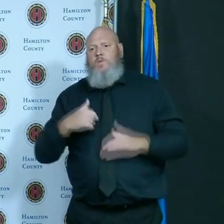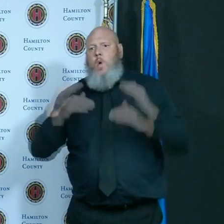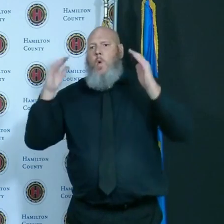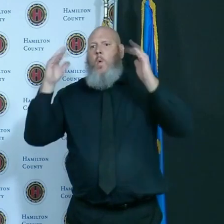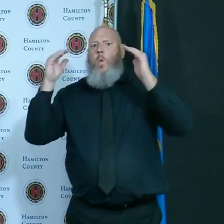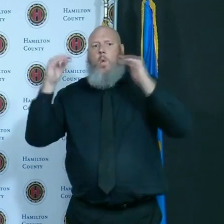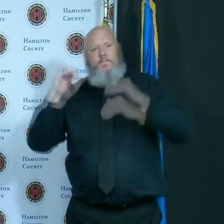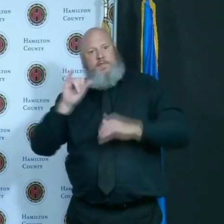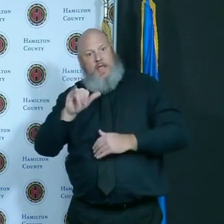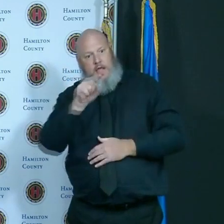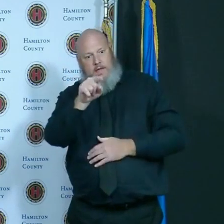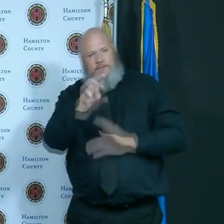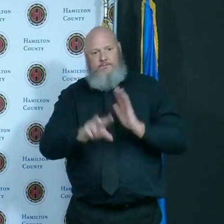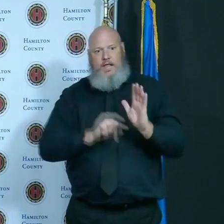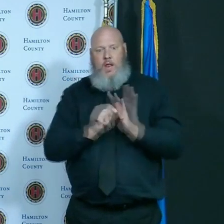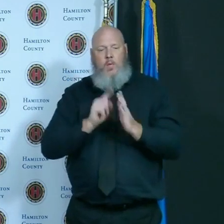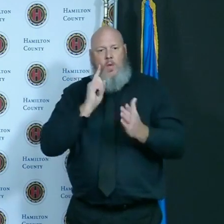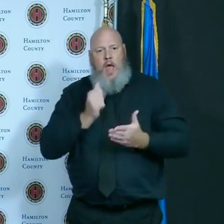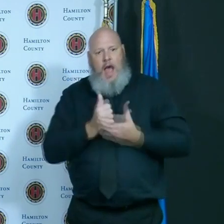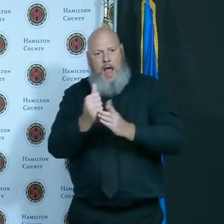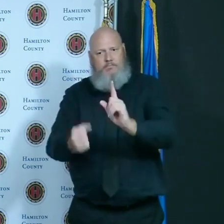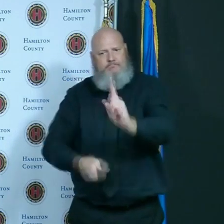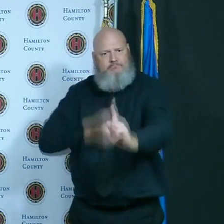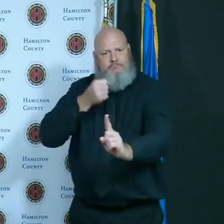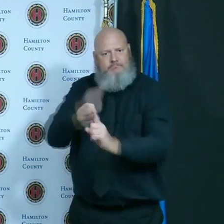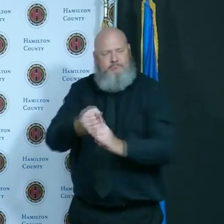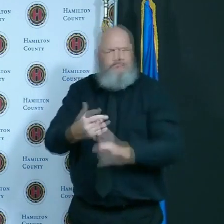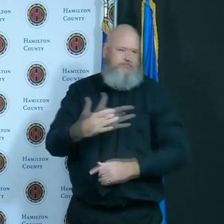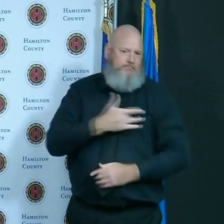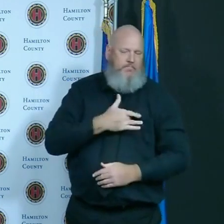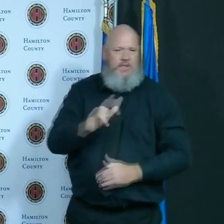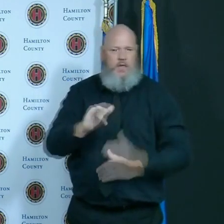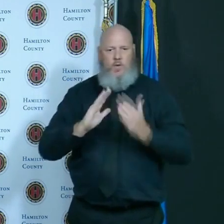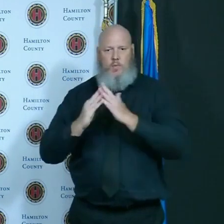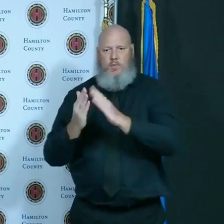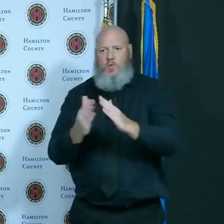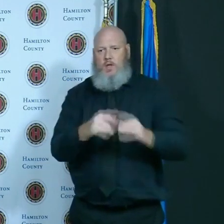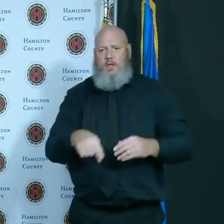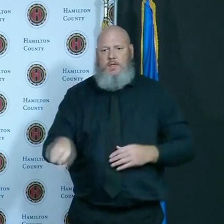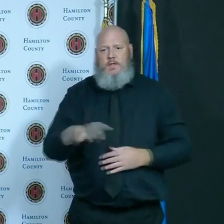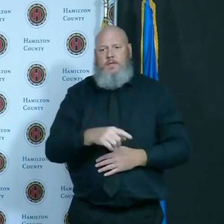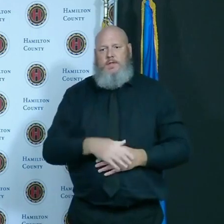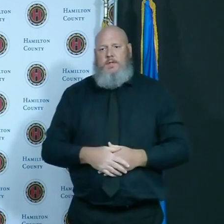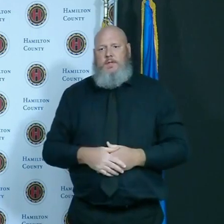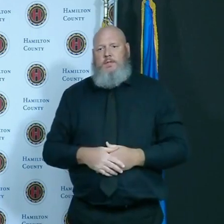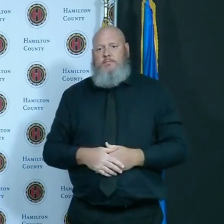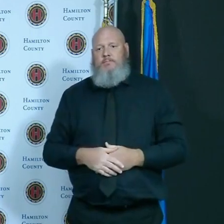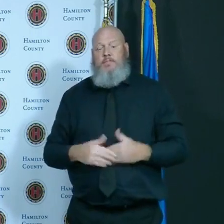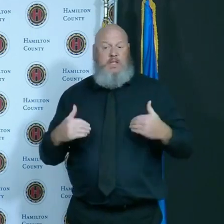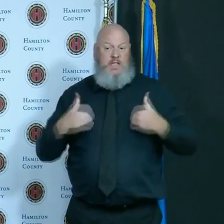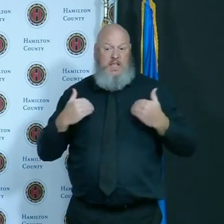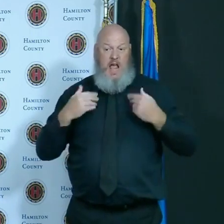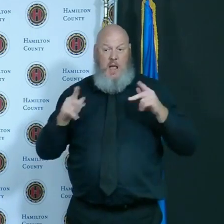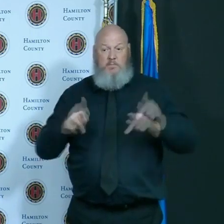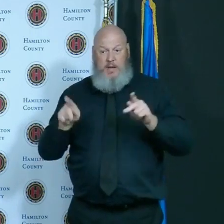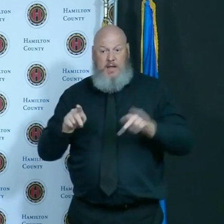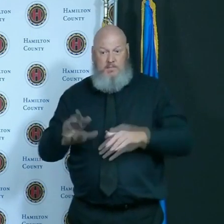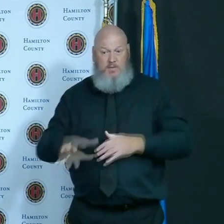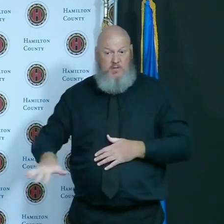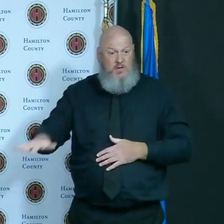Young people in Hamilton County have violated the stay-at-home order. You likely saw it on the